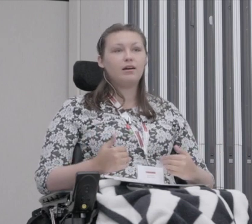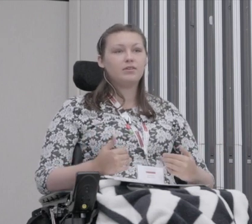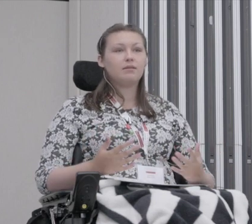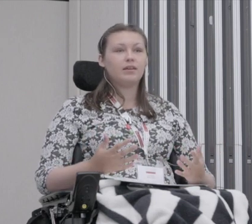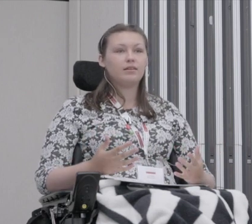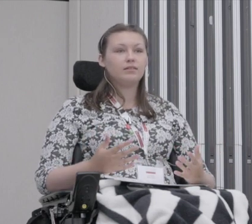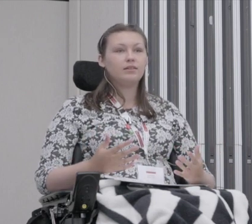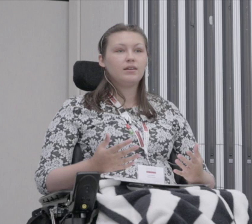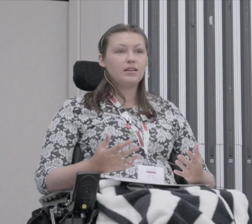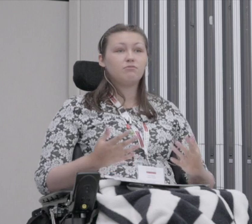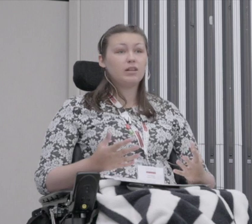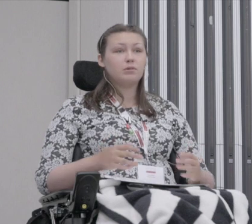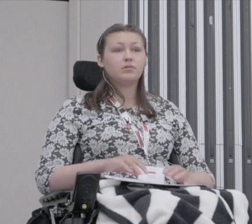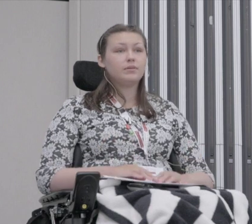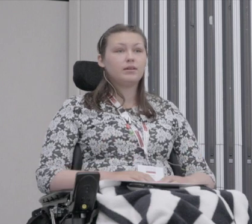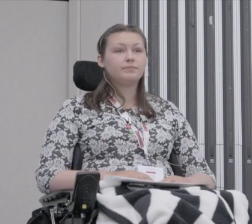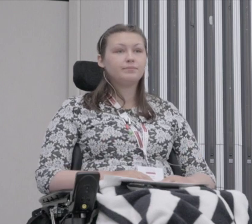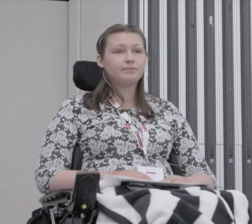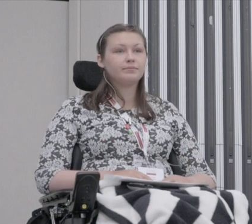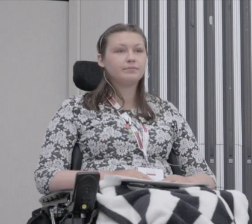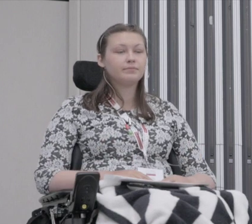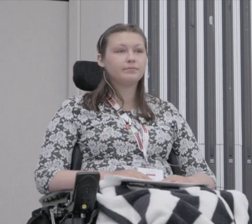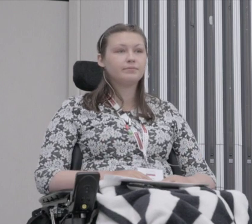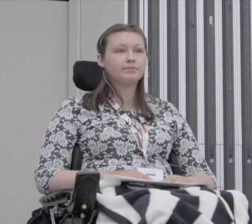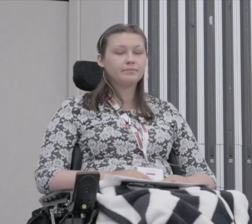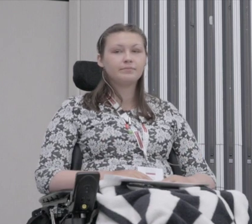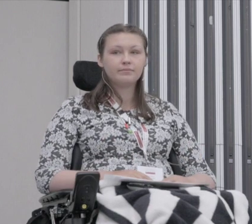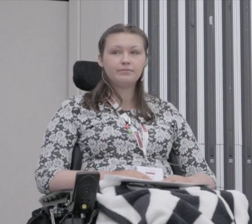of my life is something that is really important to me.